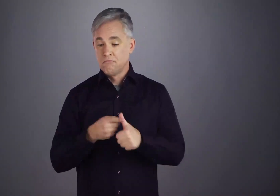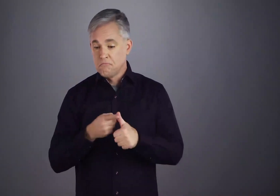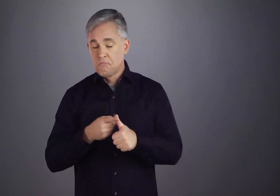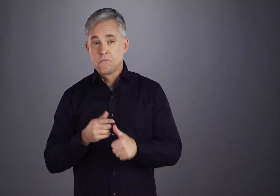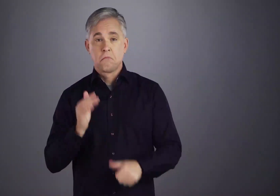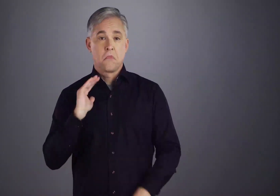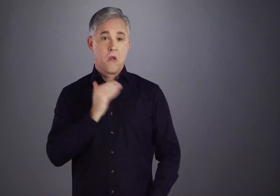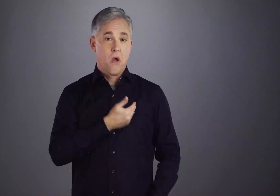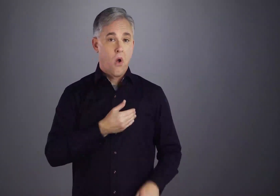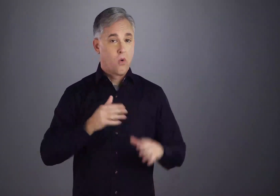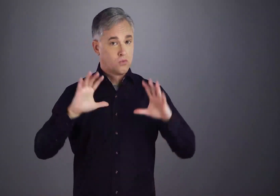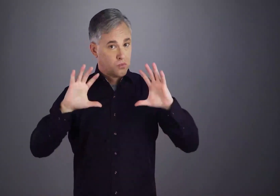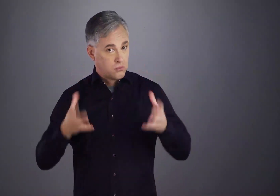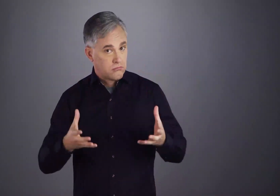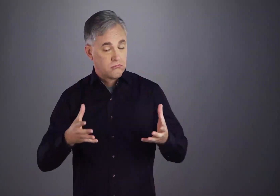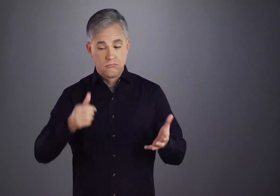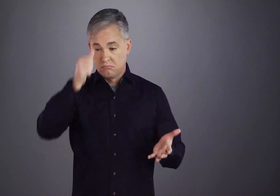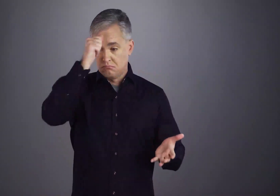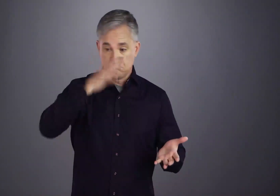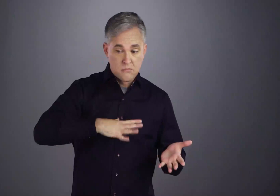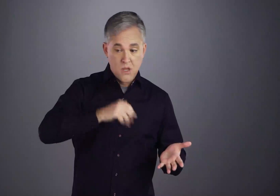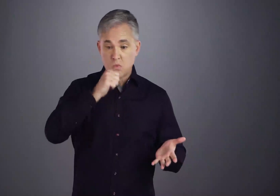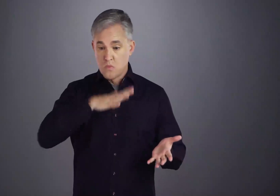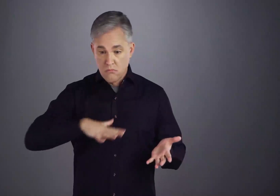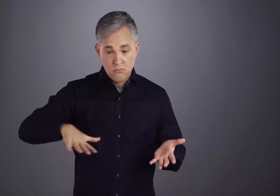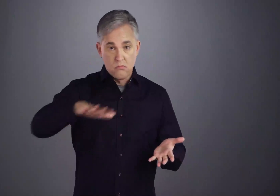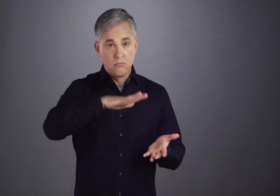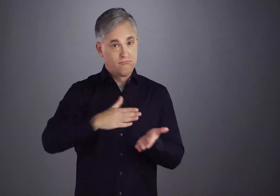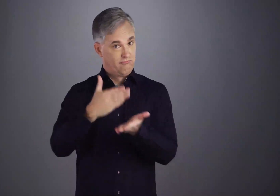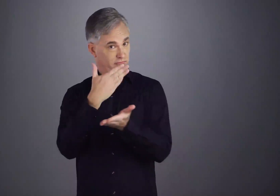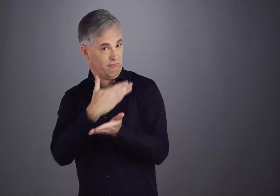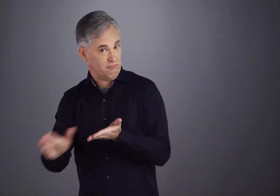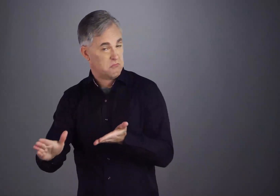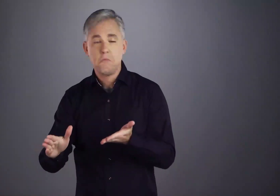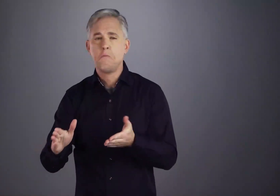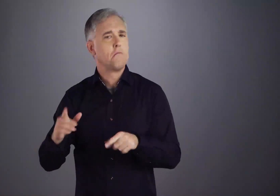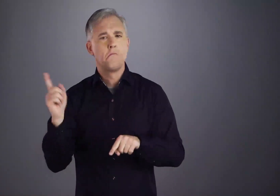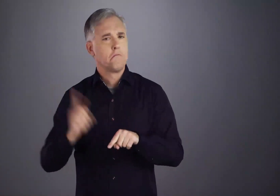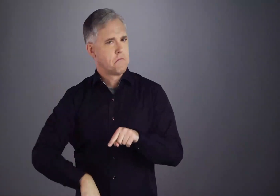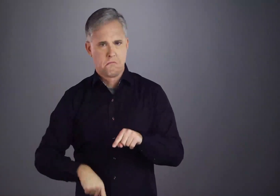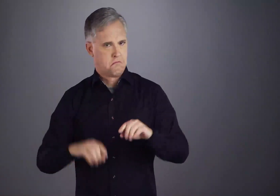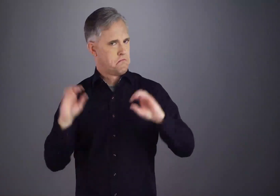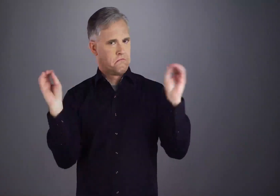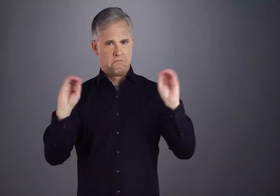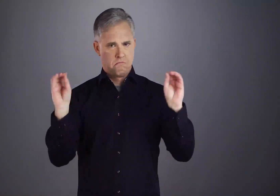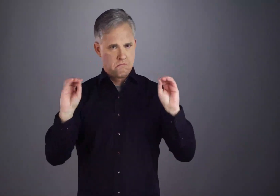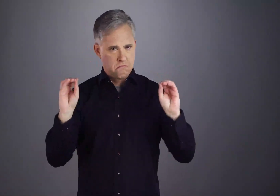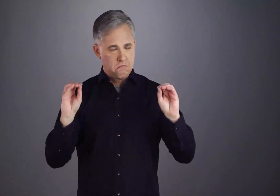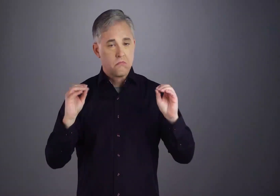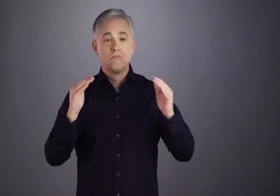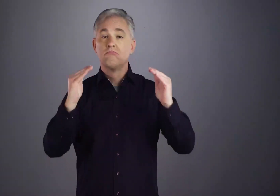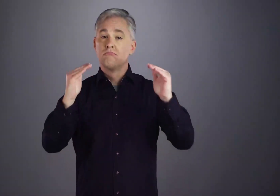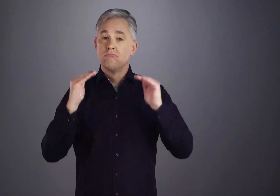It was thought that no alcoholic man or woman could be excluded from our society, that our leaders might serve but never govern,